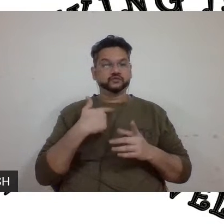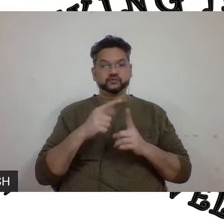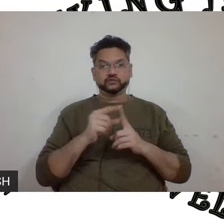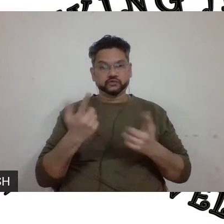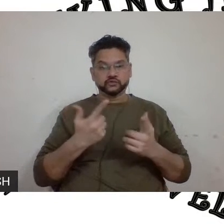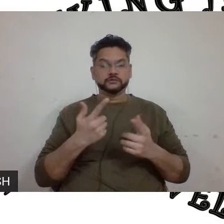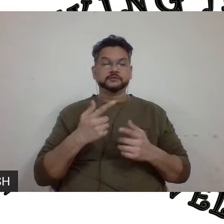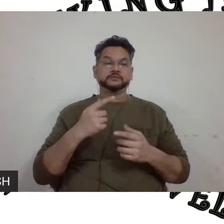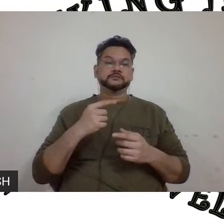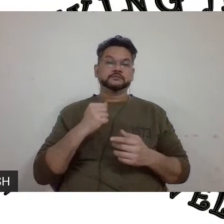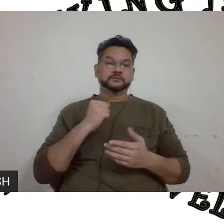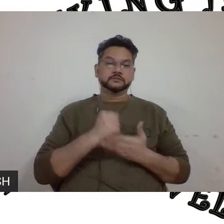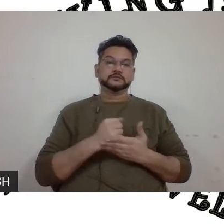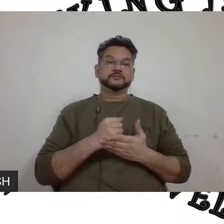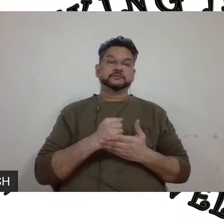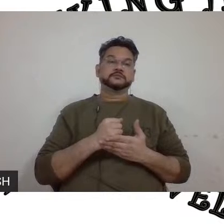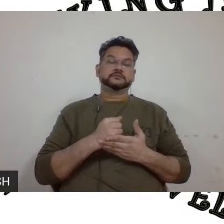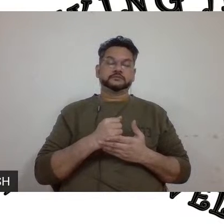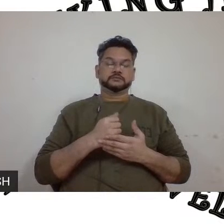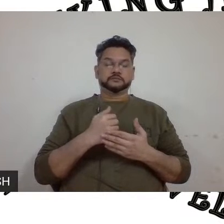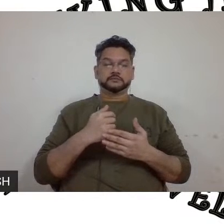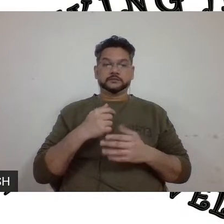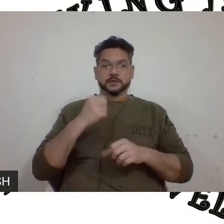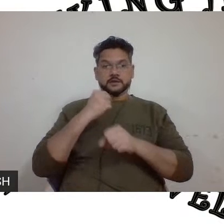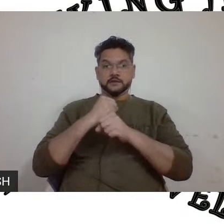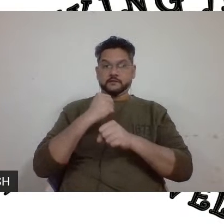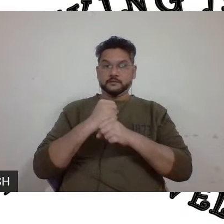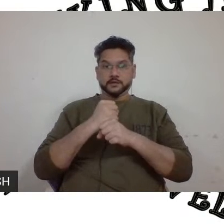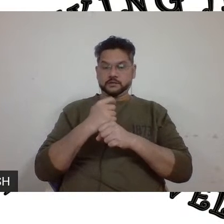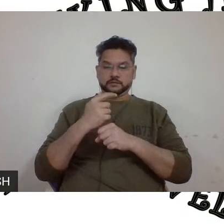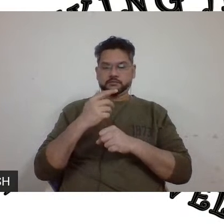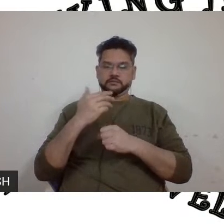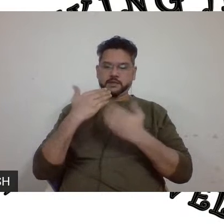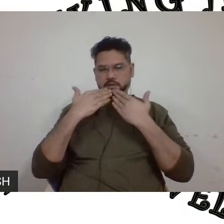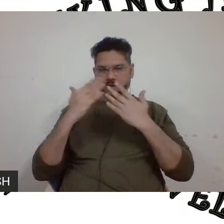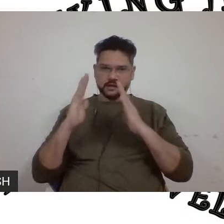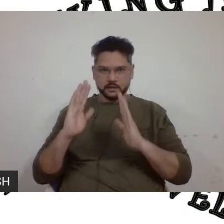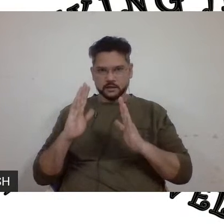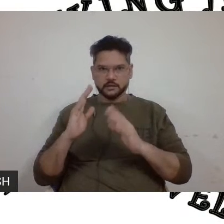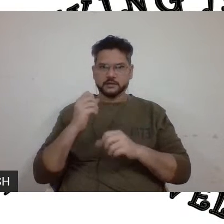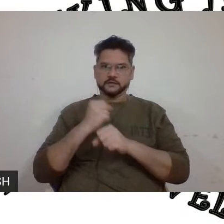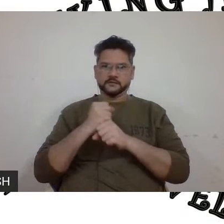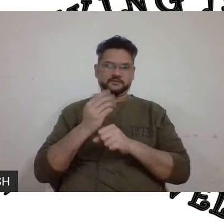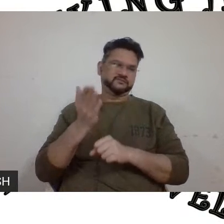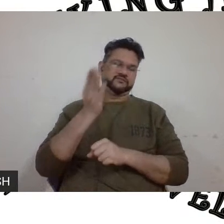have to thanks to the government of India that before